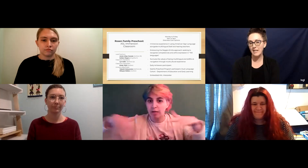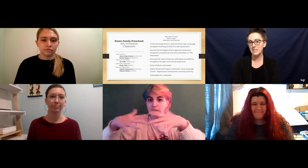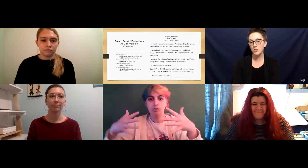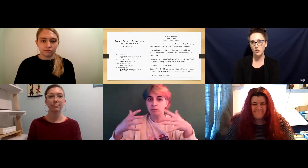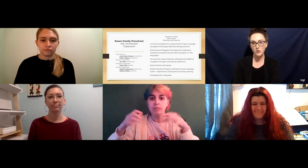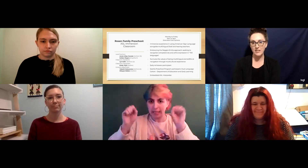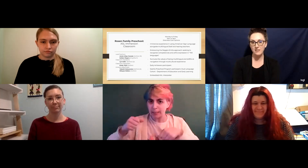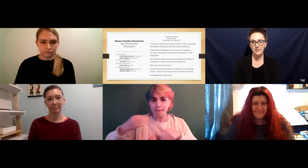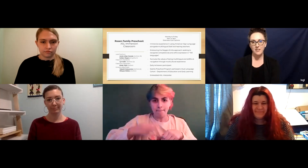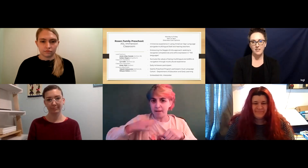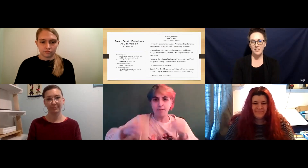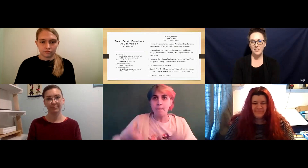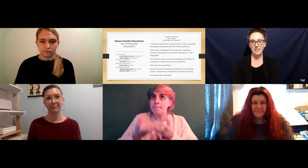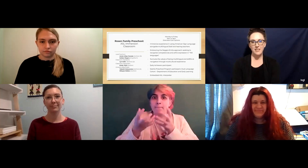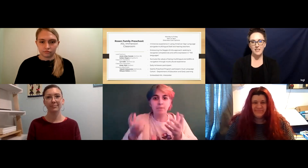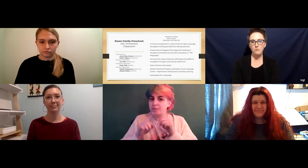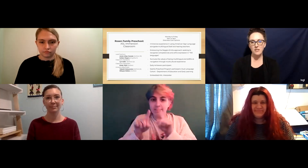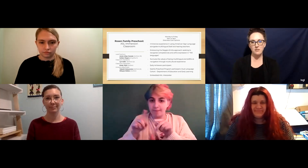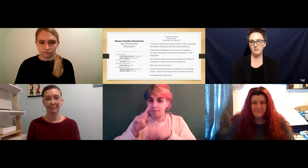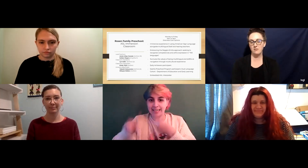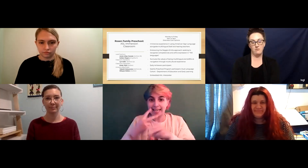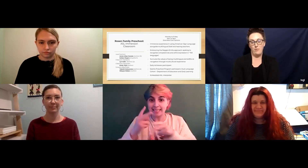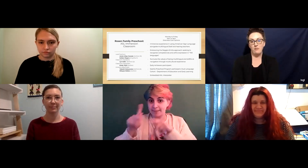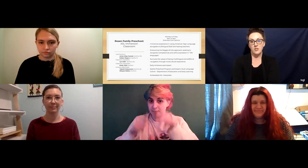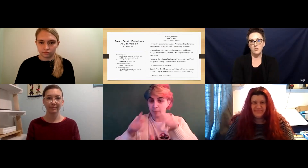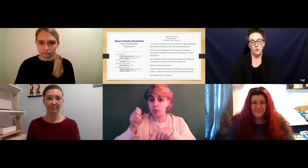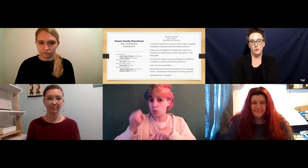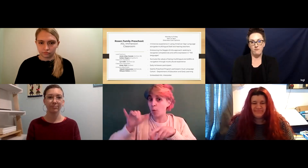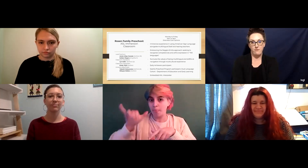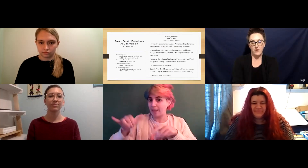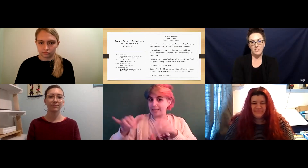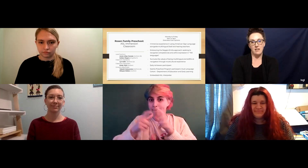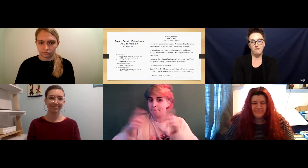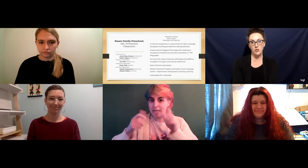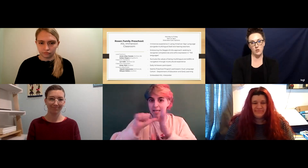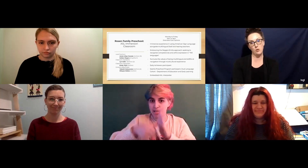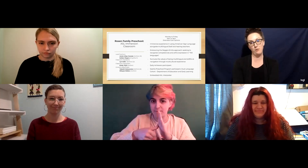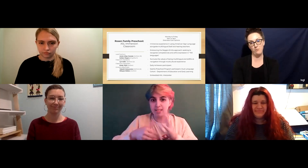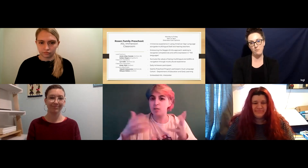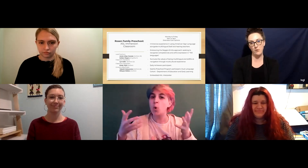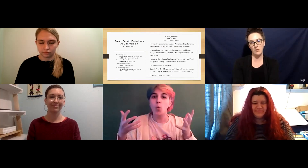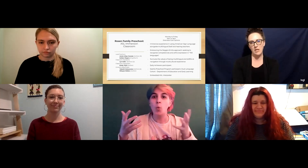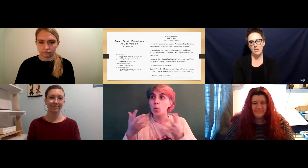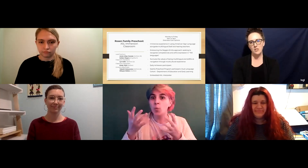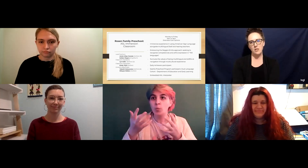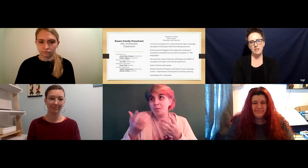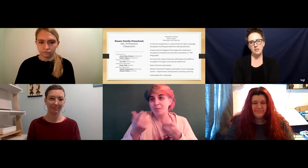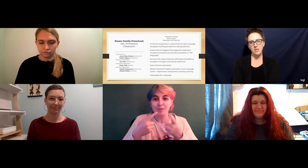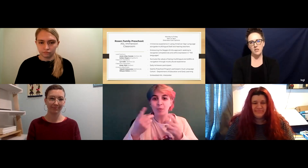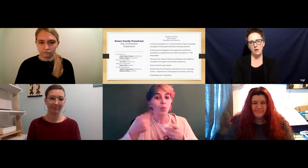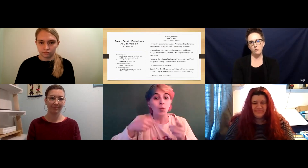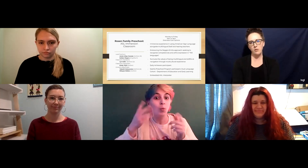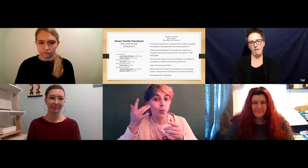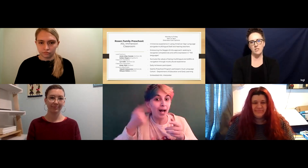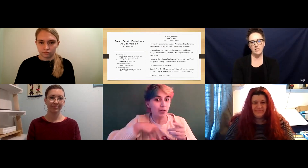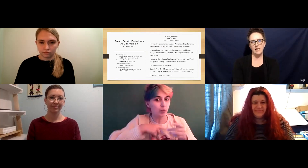different kinds of children. It can be beneficial to a very diverse group of people. So that's something